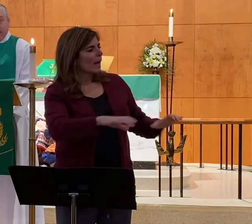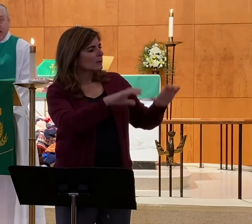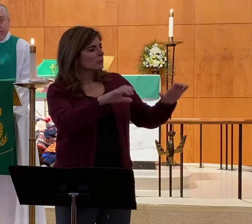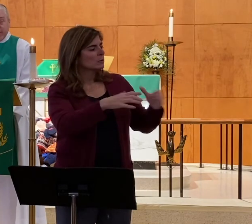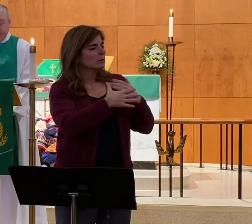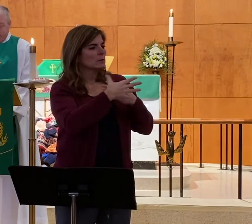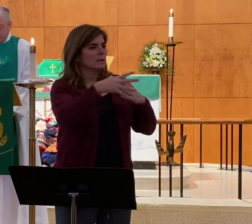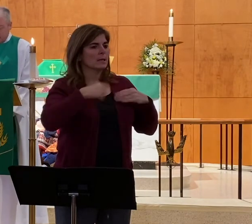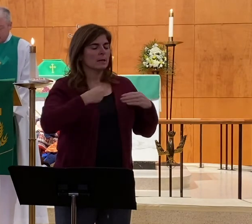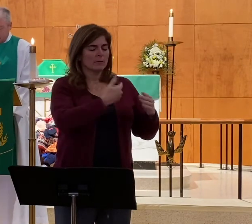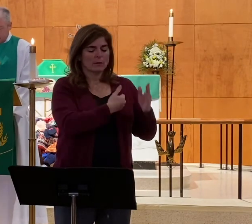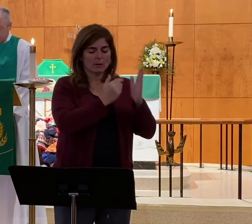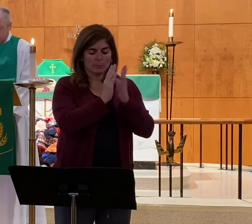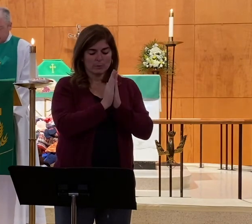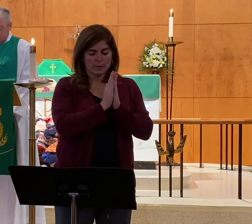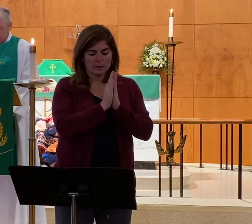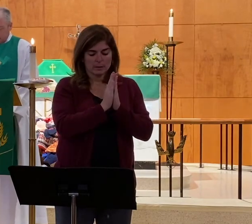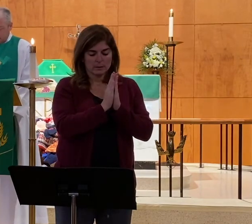of light and life,